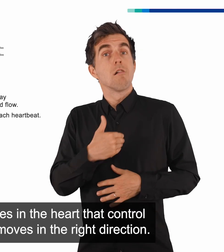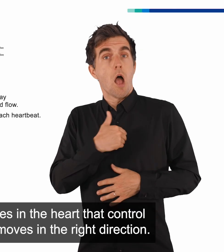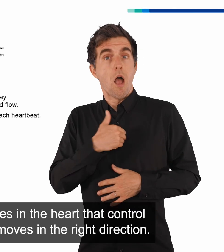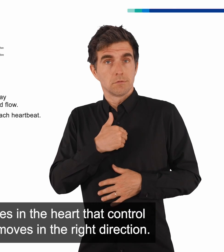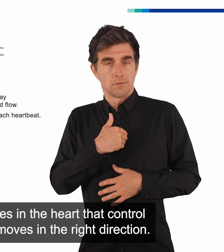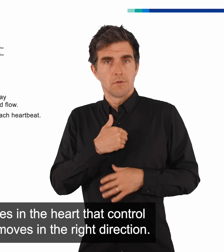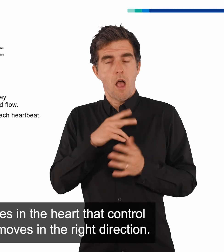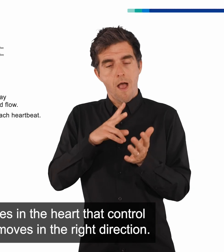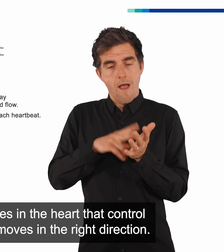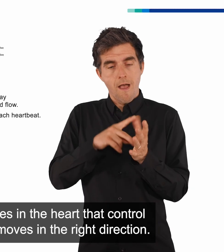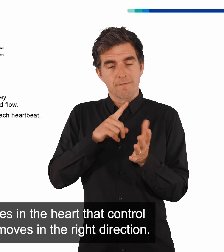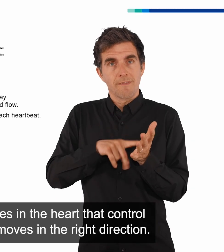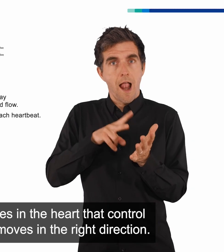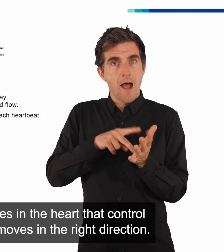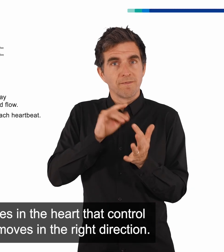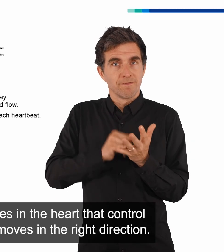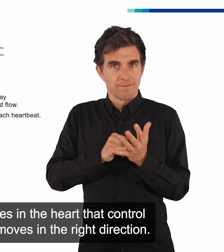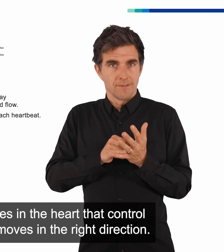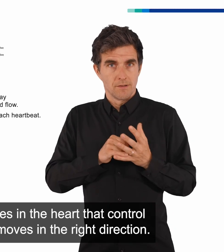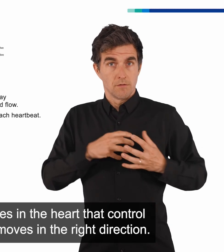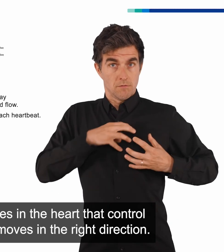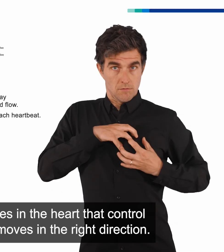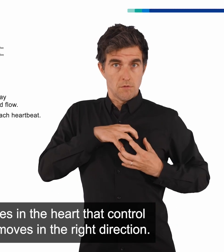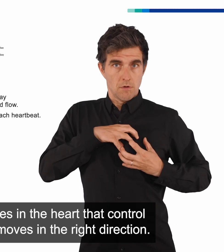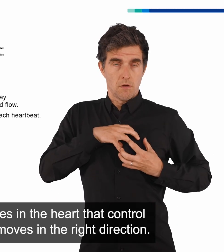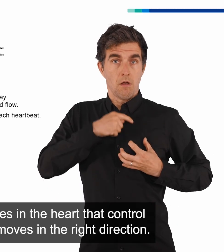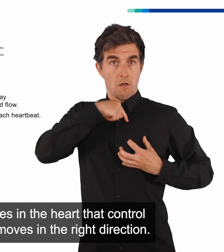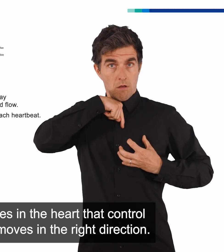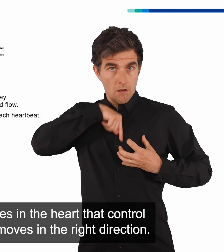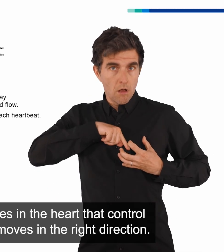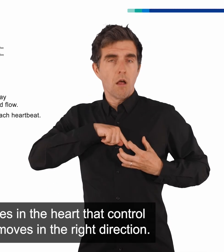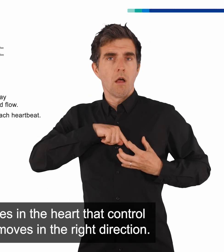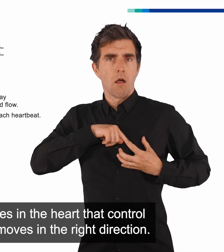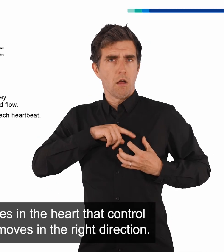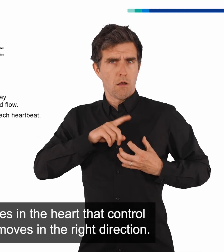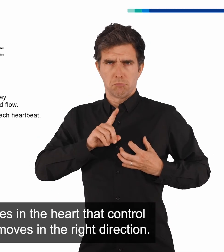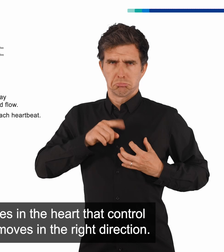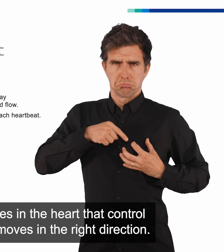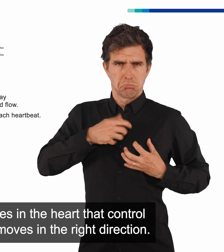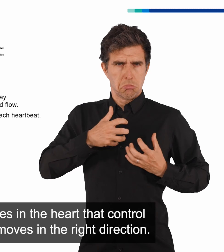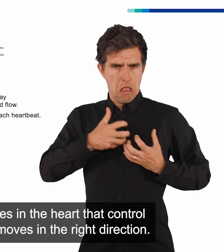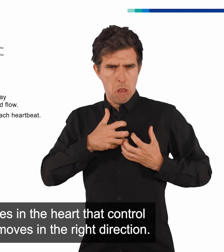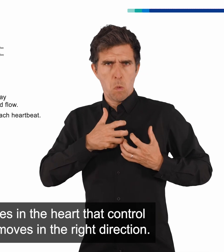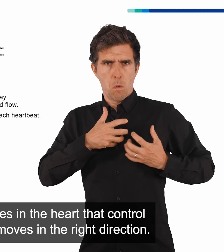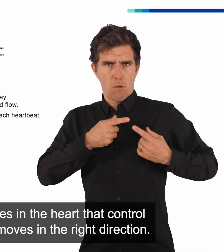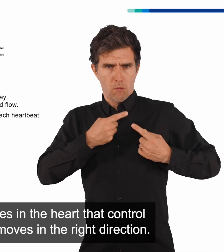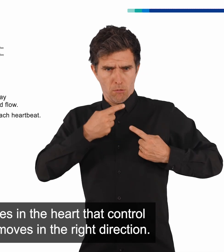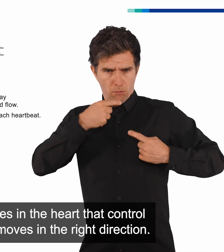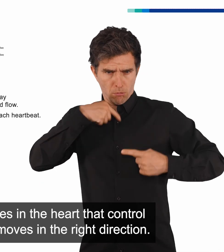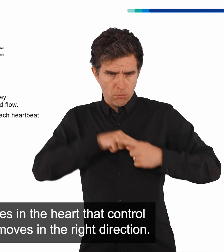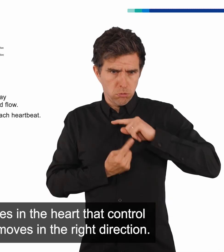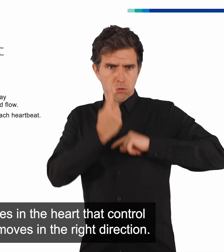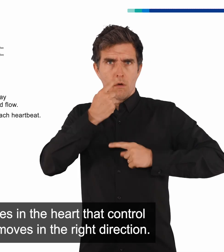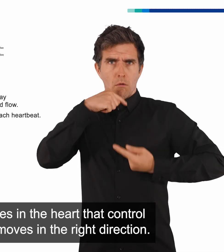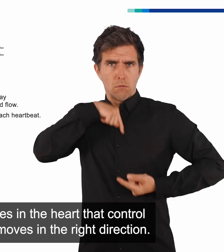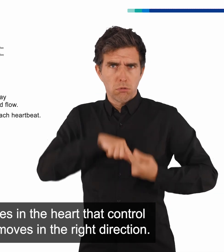Heart valves are structures in the heart that control blood flow by ensuring it moves in the right direction. The valves work like